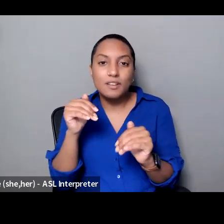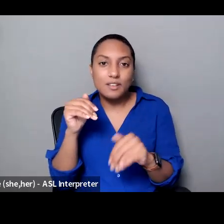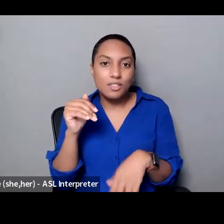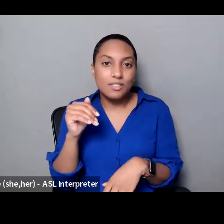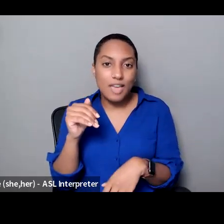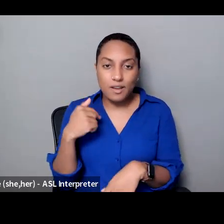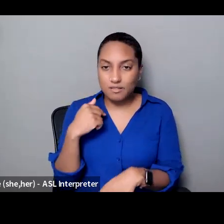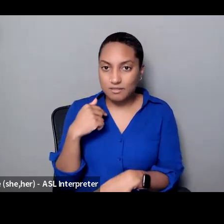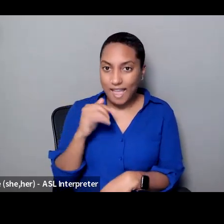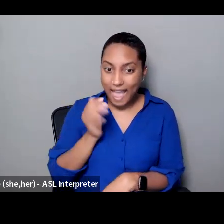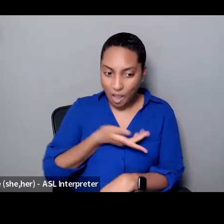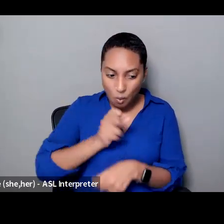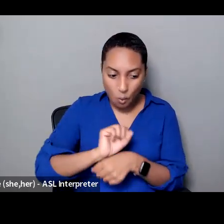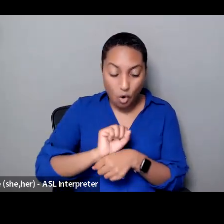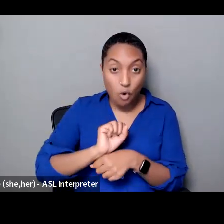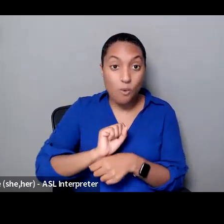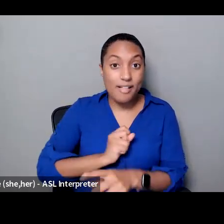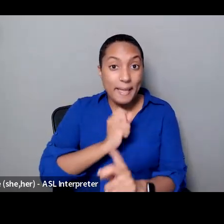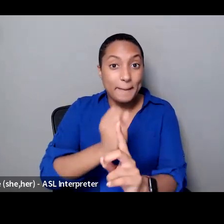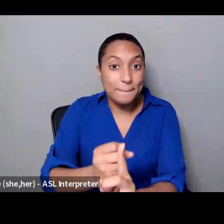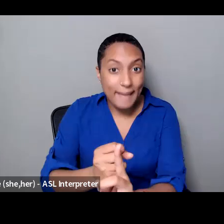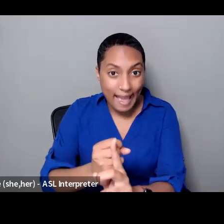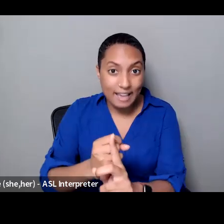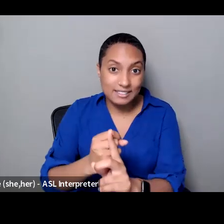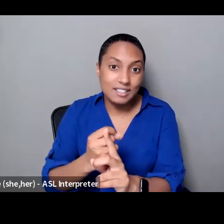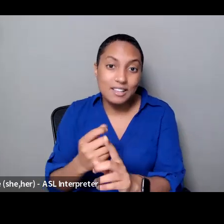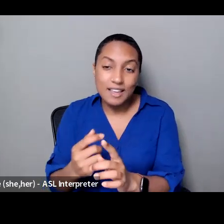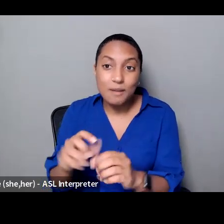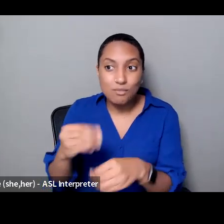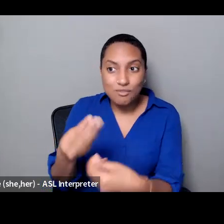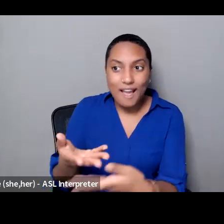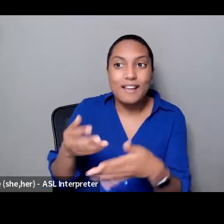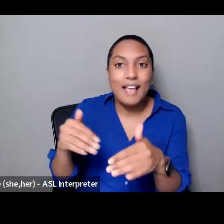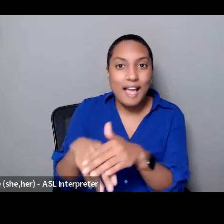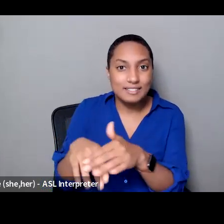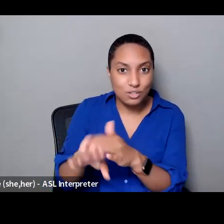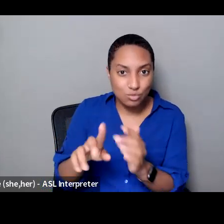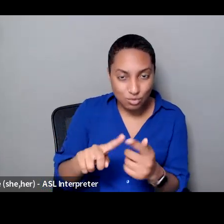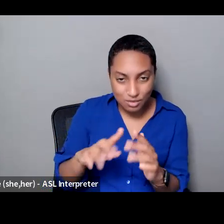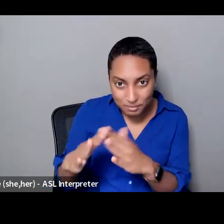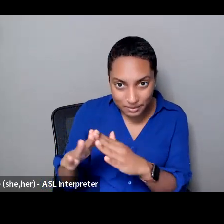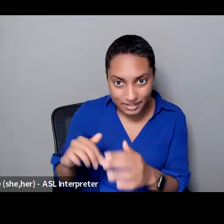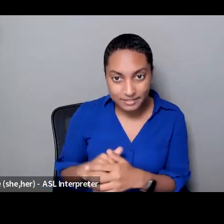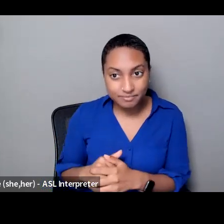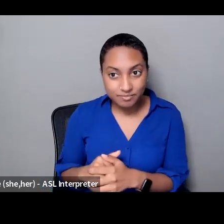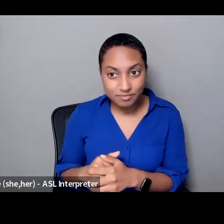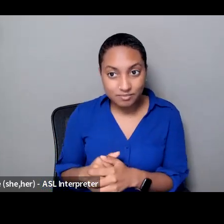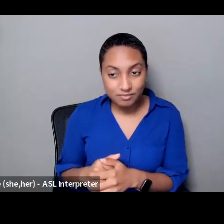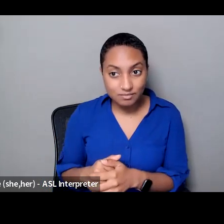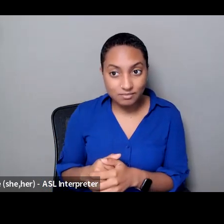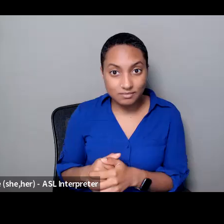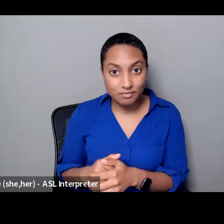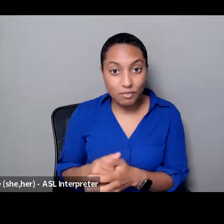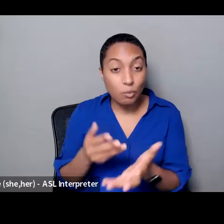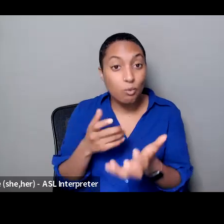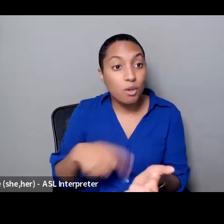on you as you look at your center services and as you think about what you can do to have true community, true